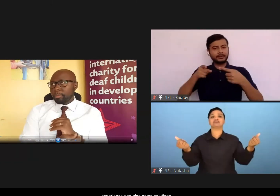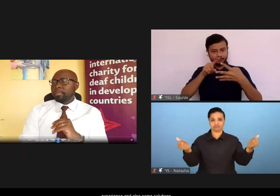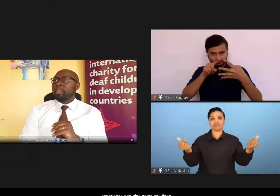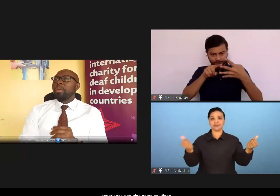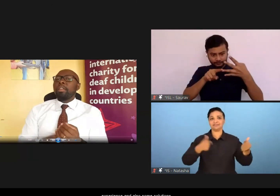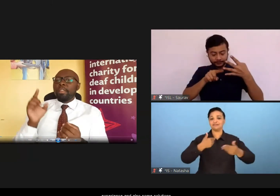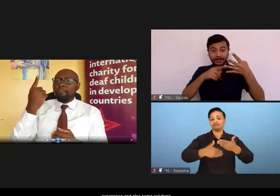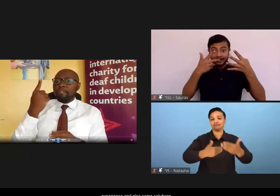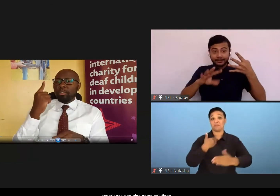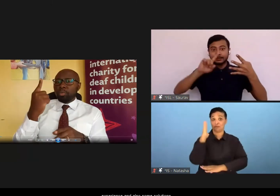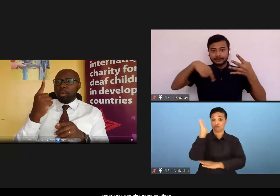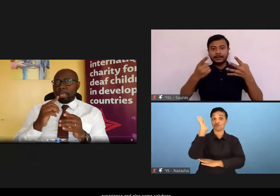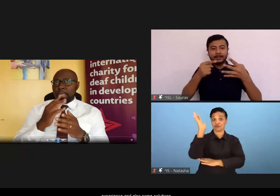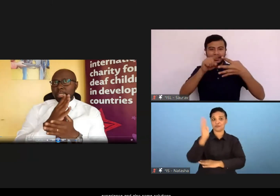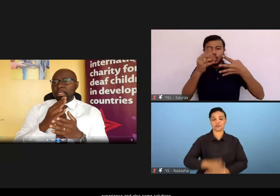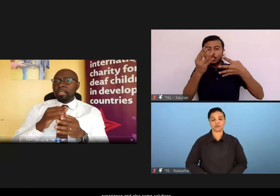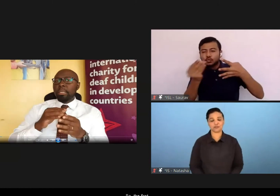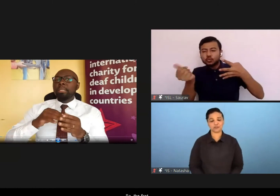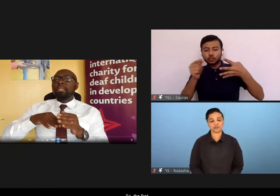So